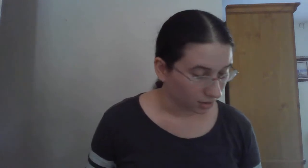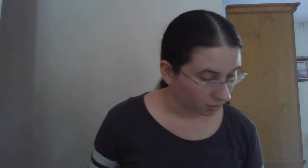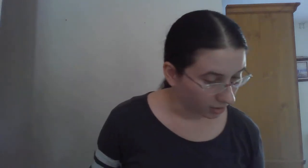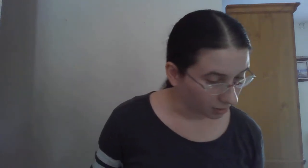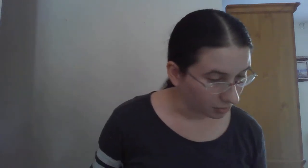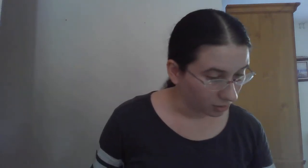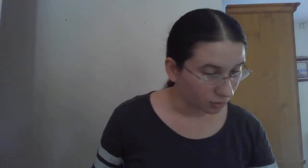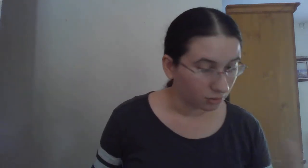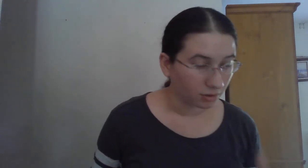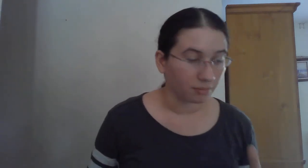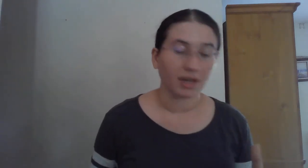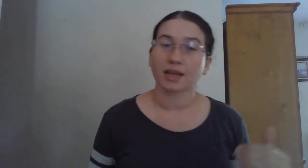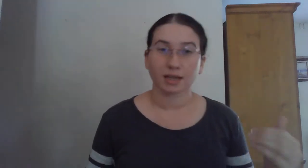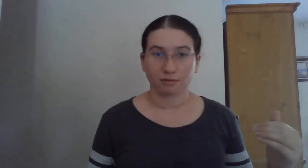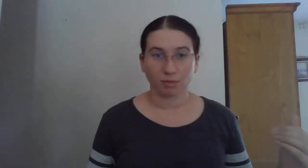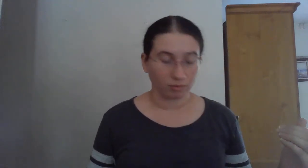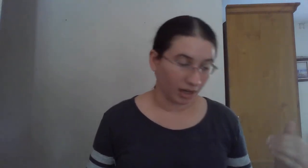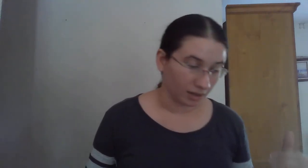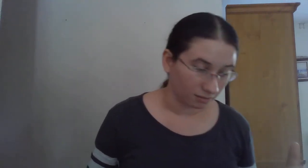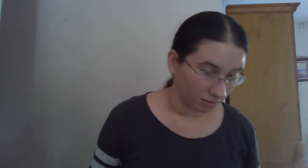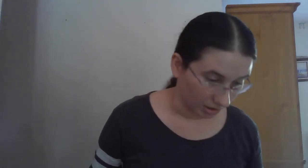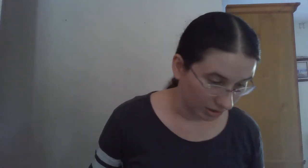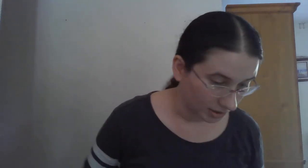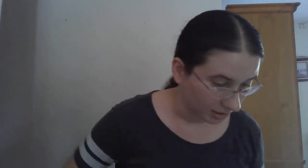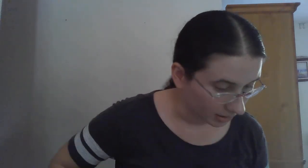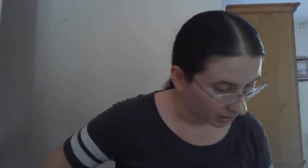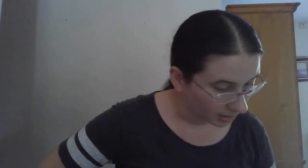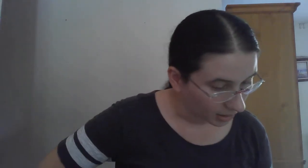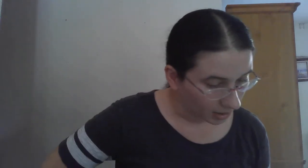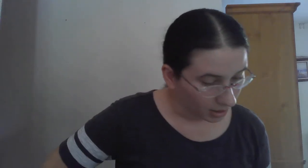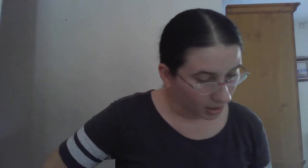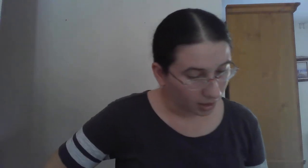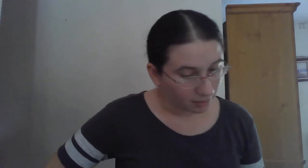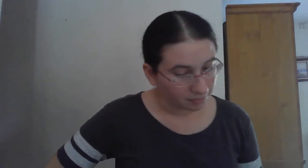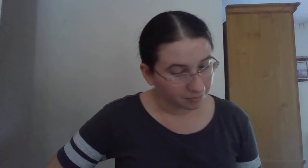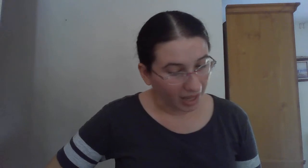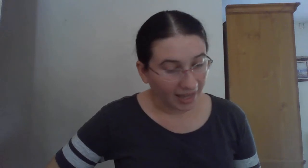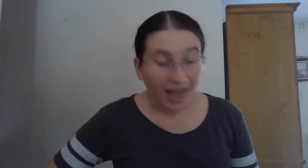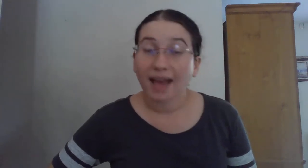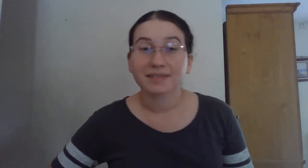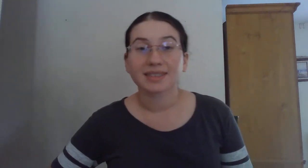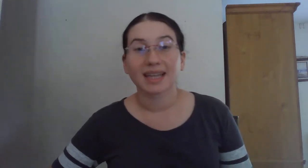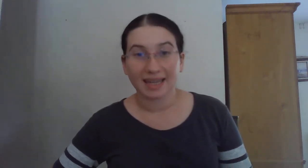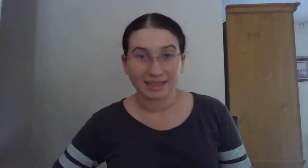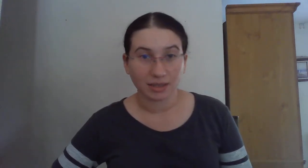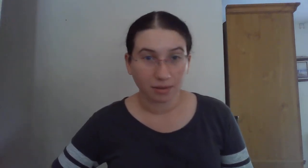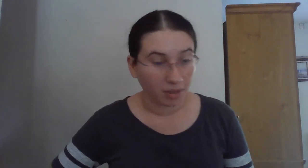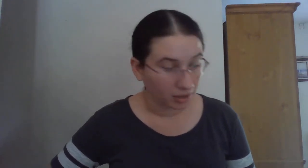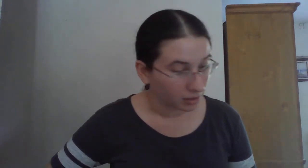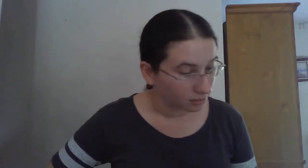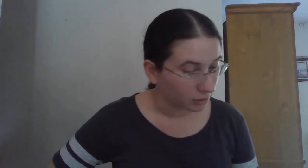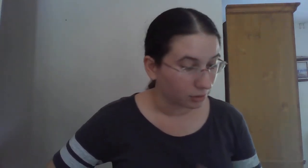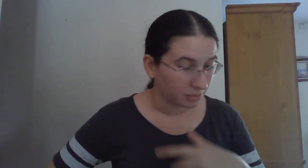So now we go to some negative modal sentences. I haven't collected the money could